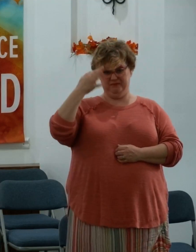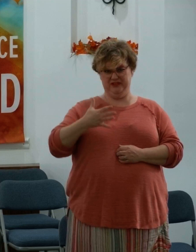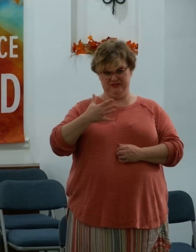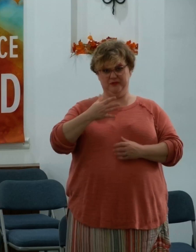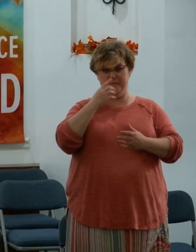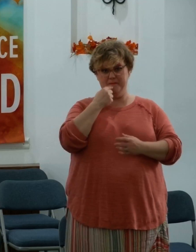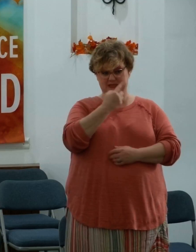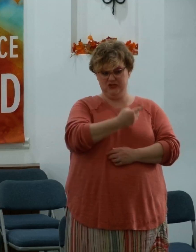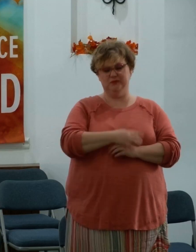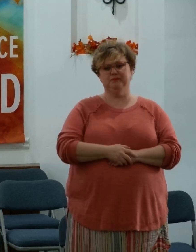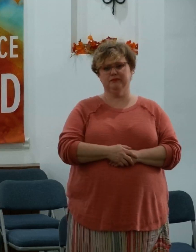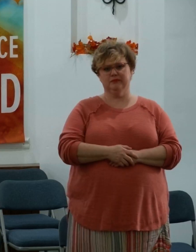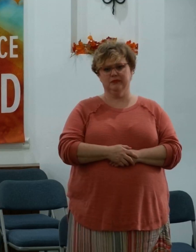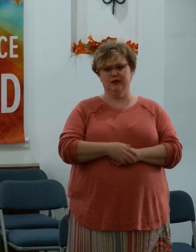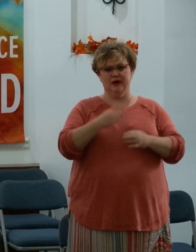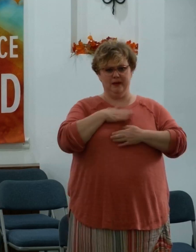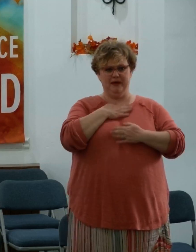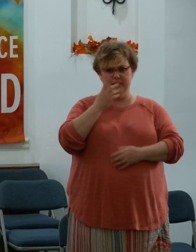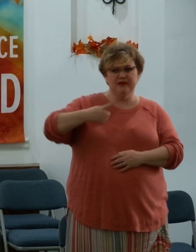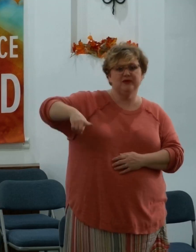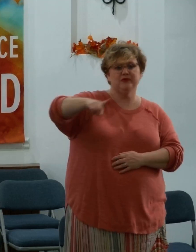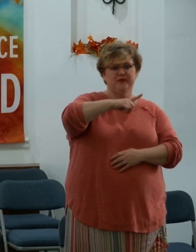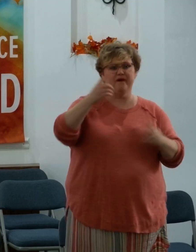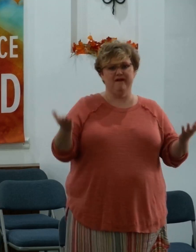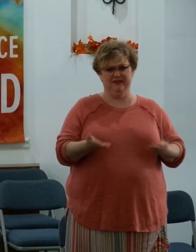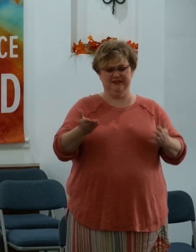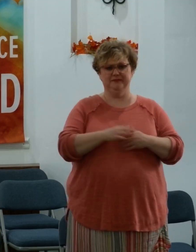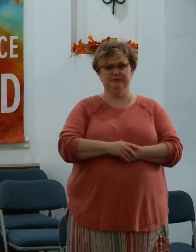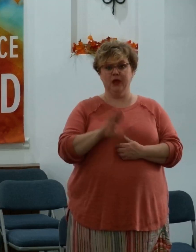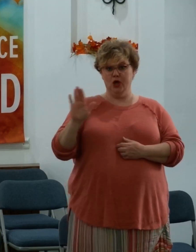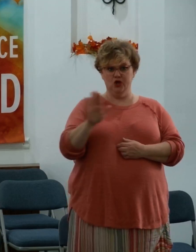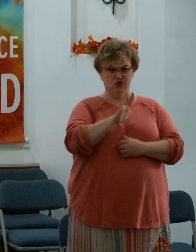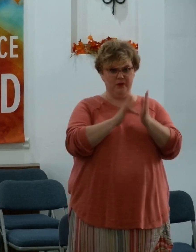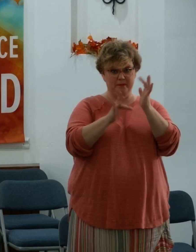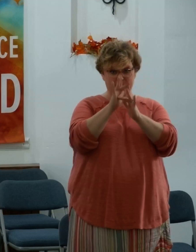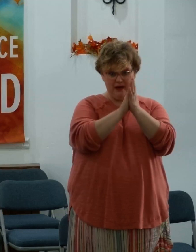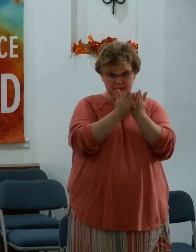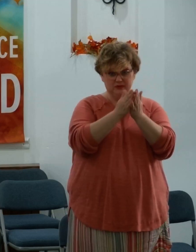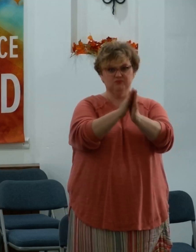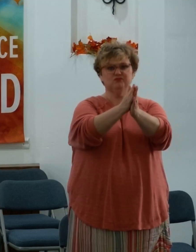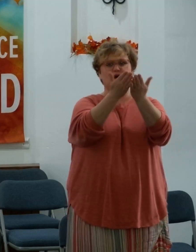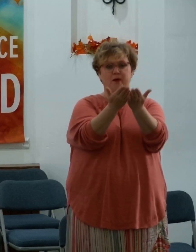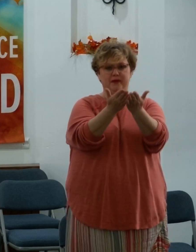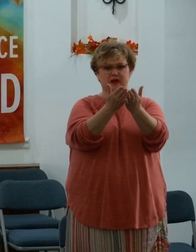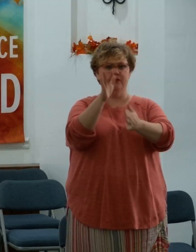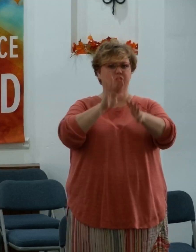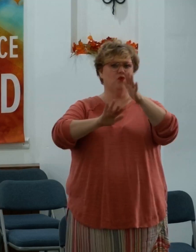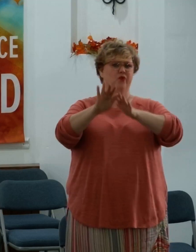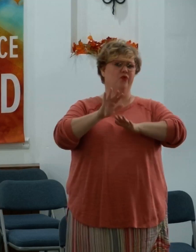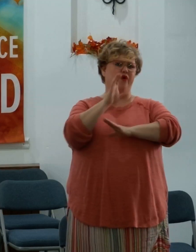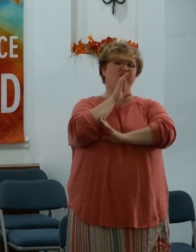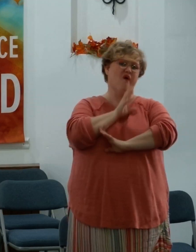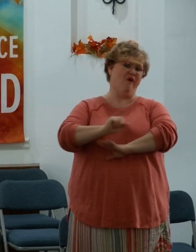here. And I'm so glad that all of you are here. Take your Bibles today and turn way back in the Old Testament, if you would